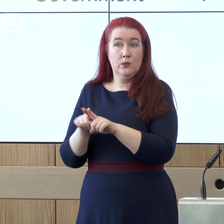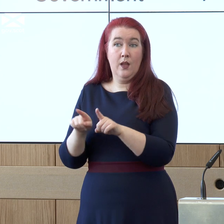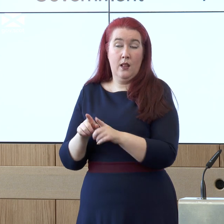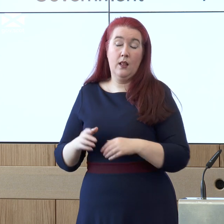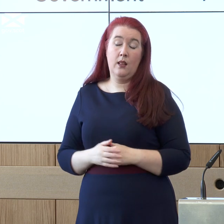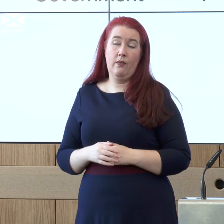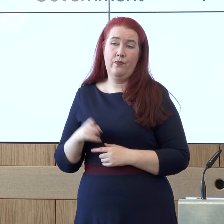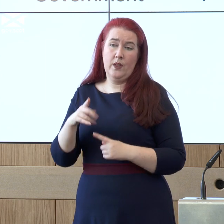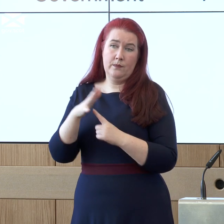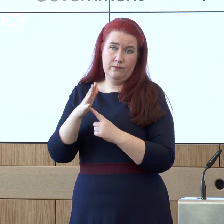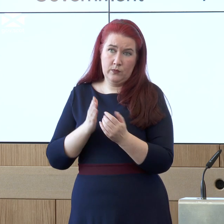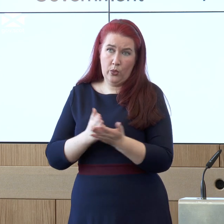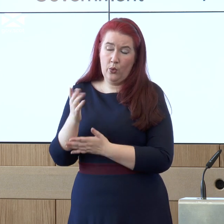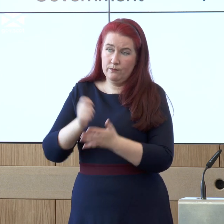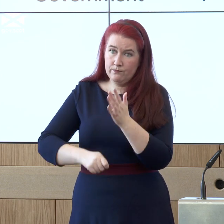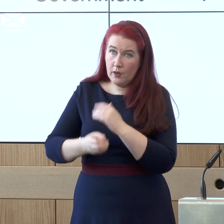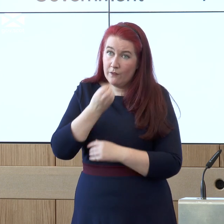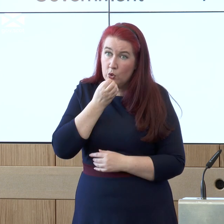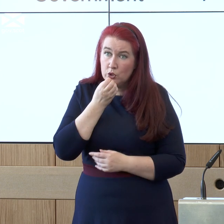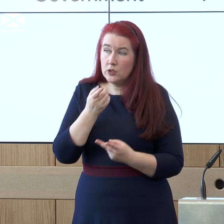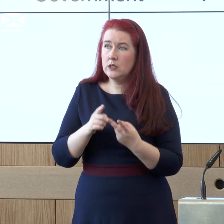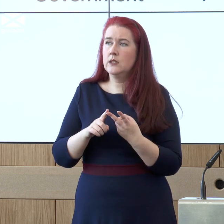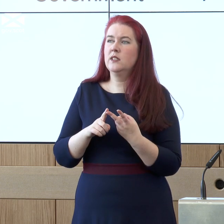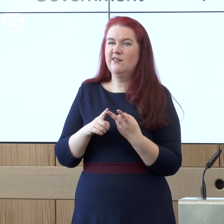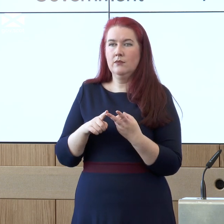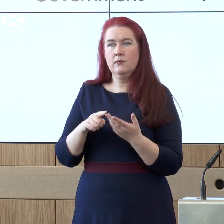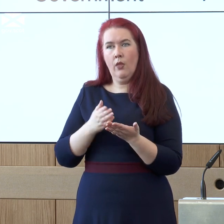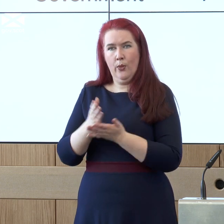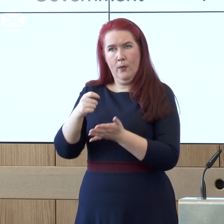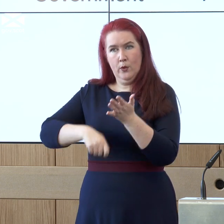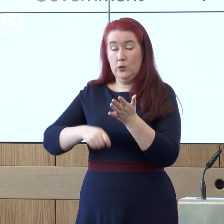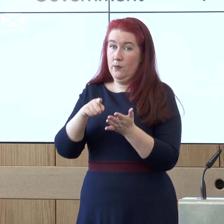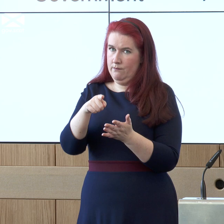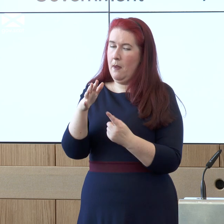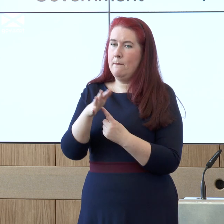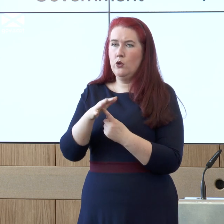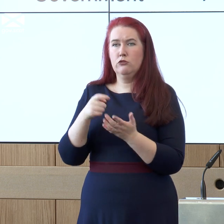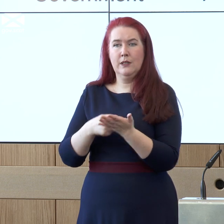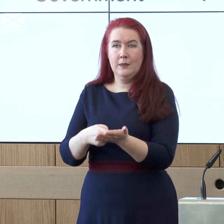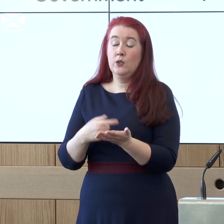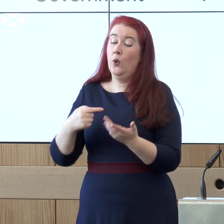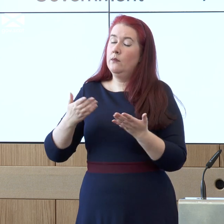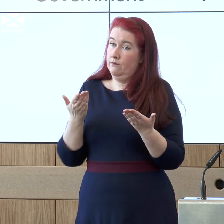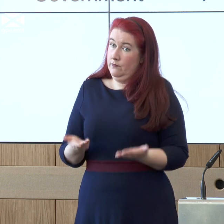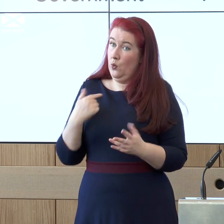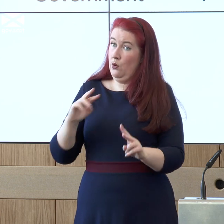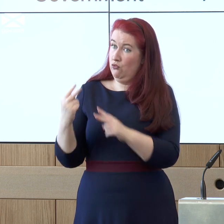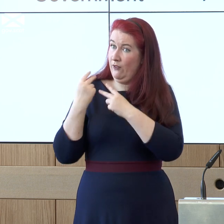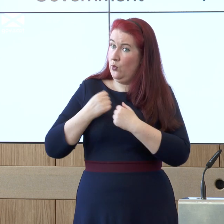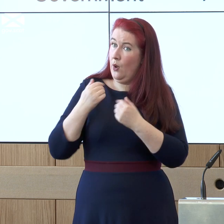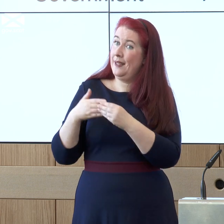through the procurement of food to make sure that that's reflected there. So it is an important recommendation. The fact that we're reviewing the guidance right